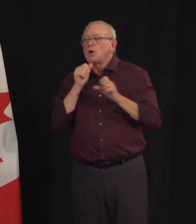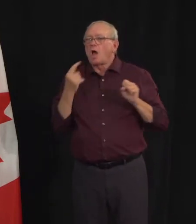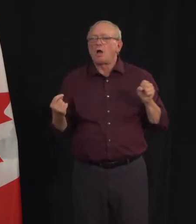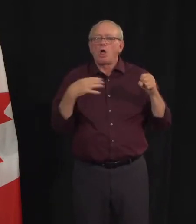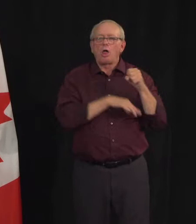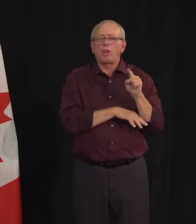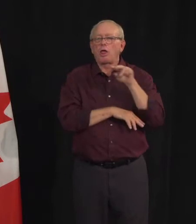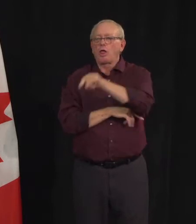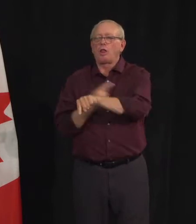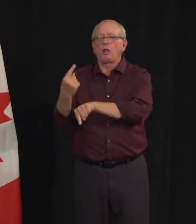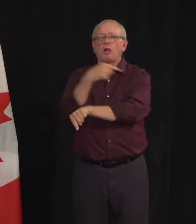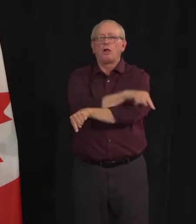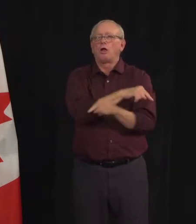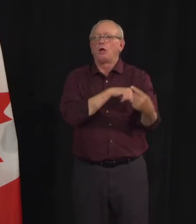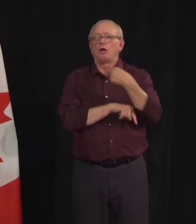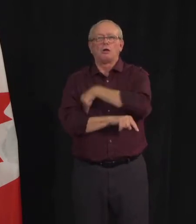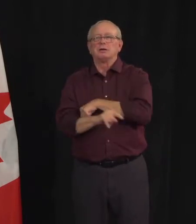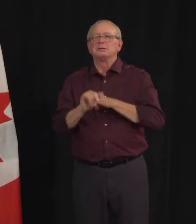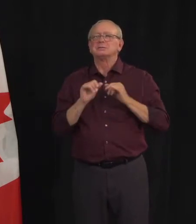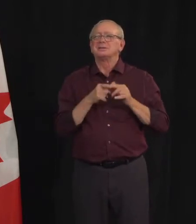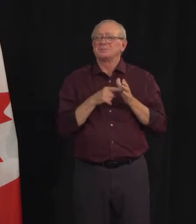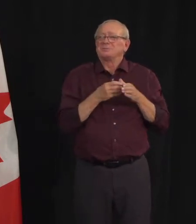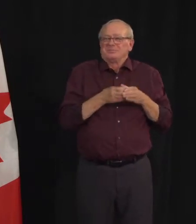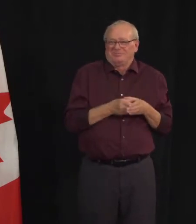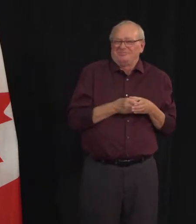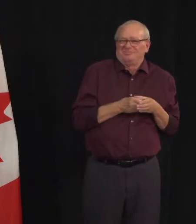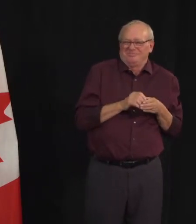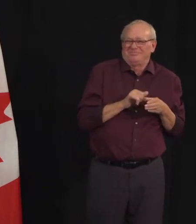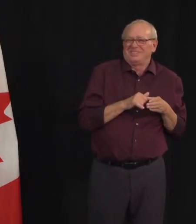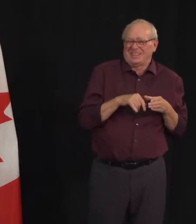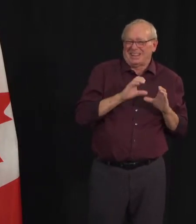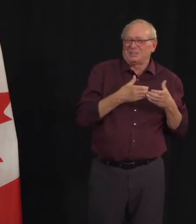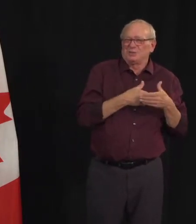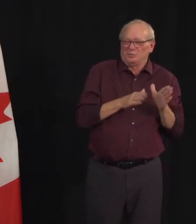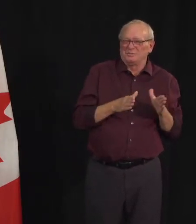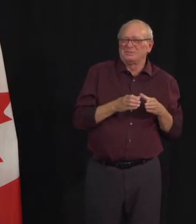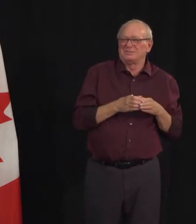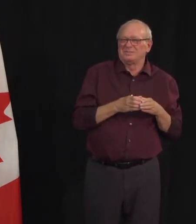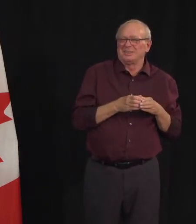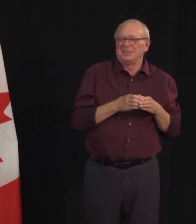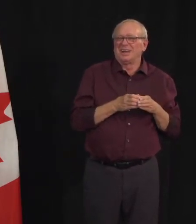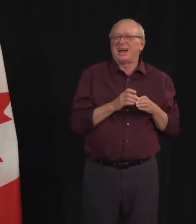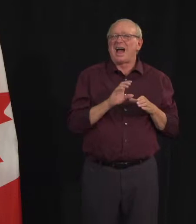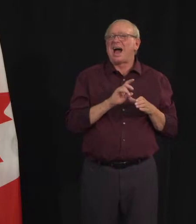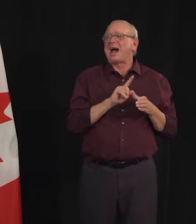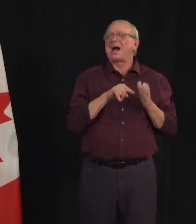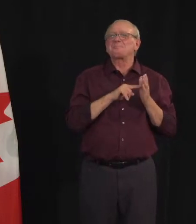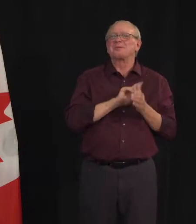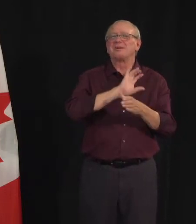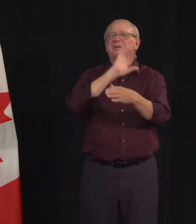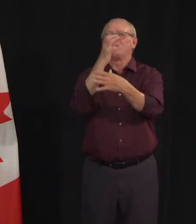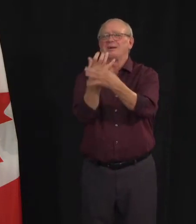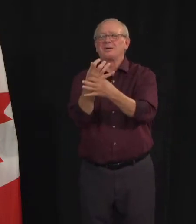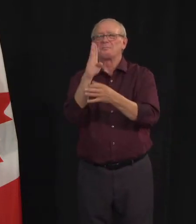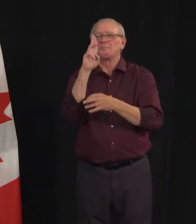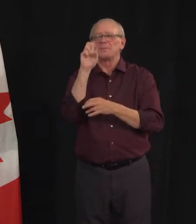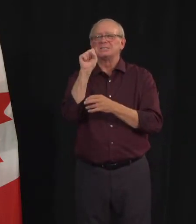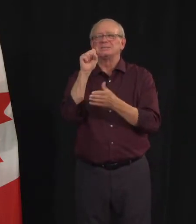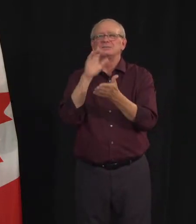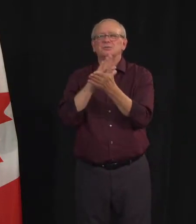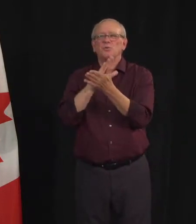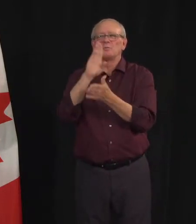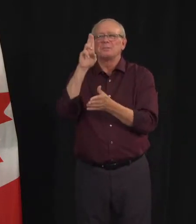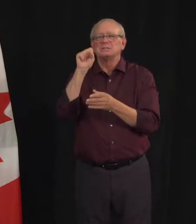example, their classroom cohort, their bus home cohort, their hockey cohort. They might be in music lessons, for example. And then who knows how many cohorts